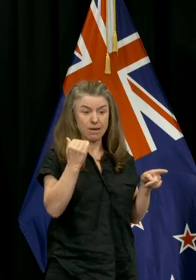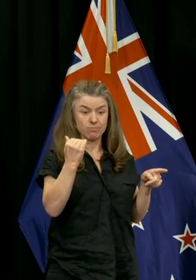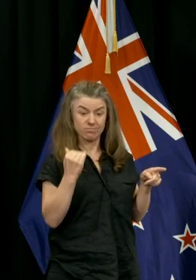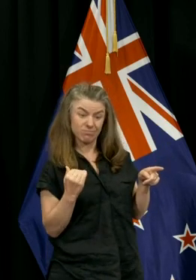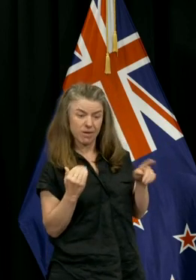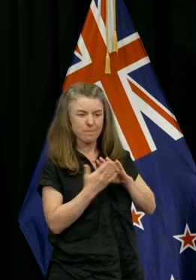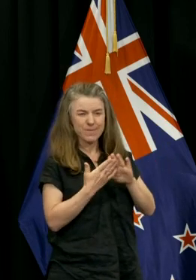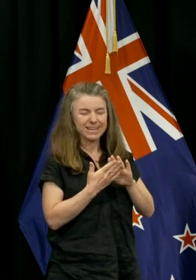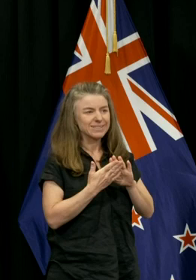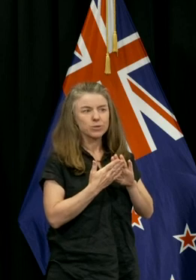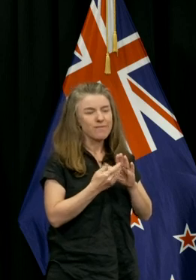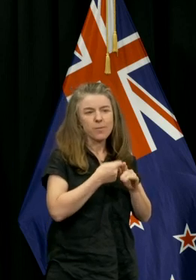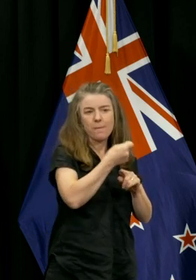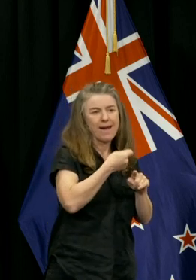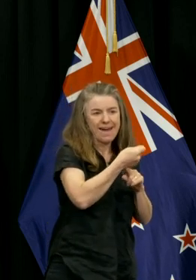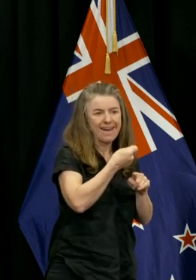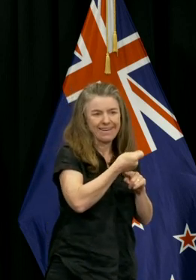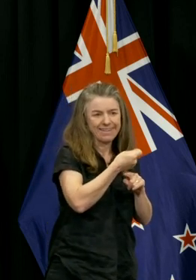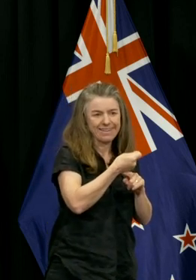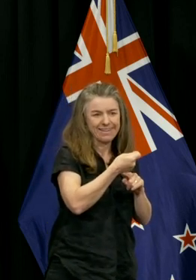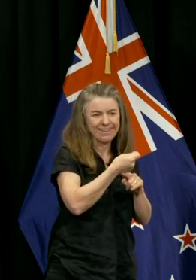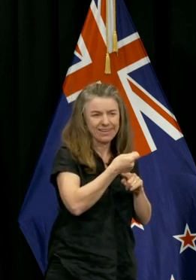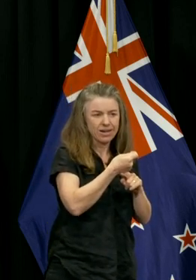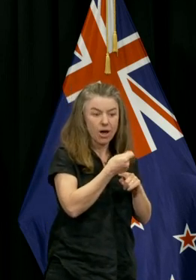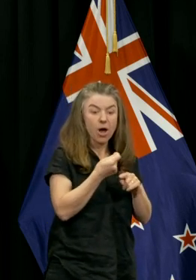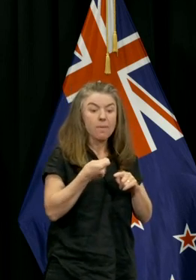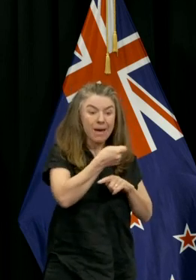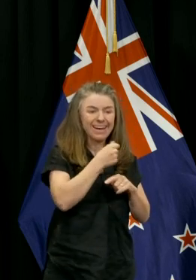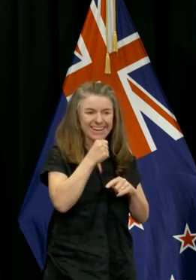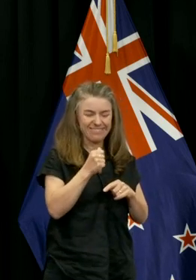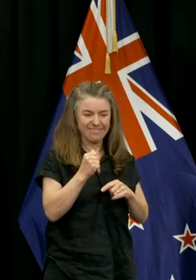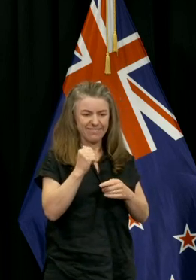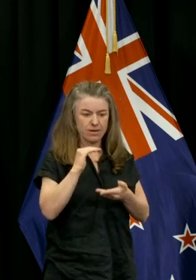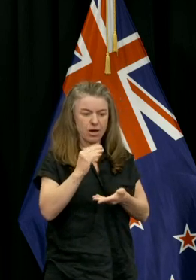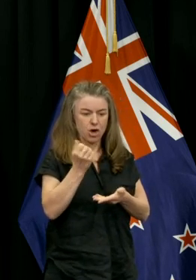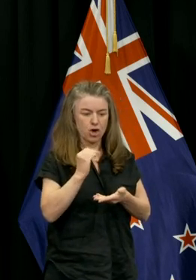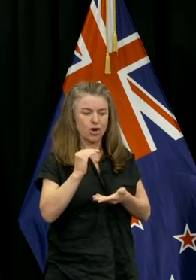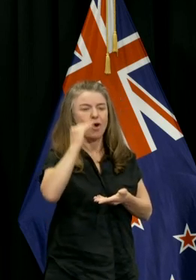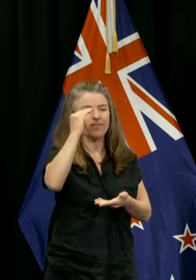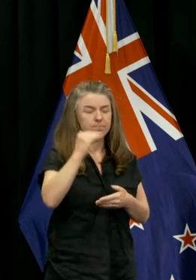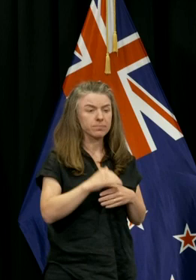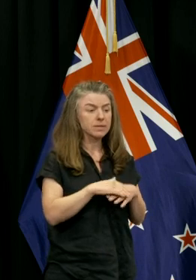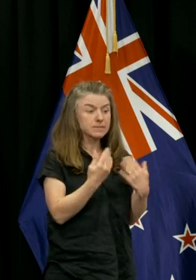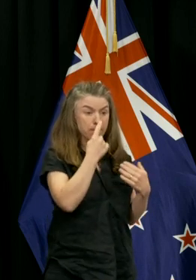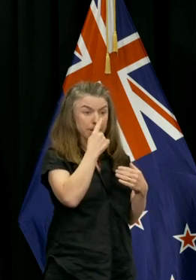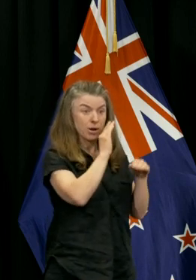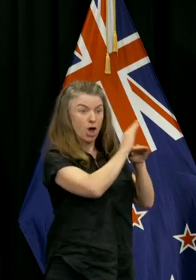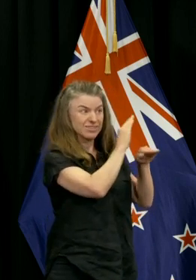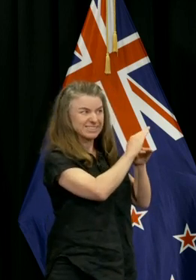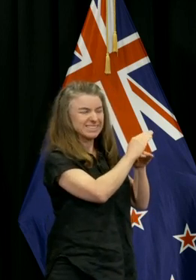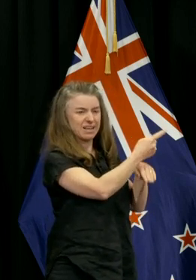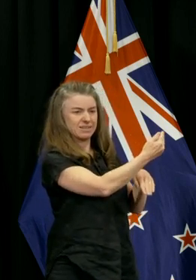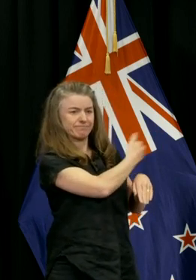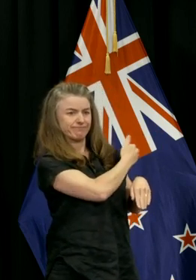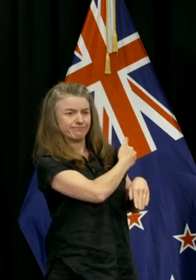position, if it drops below the repayment threshold level, not to pay. Where we have had some feedback is from people overseas, where